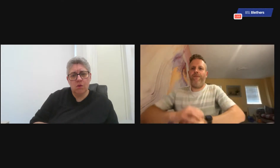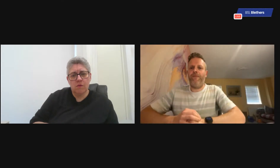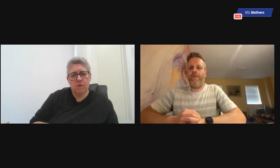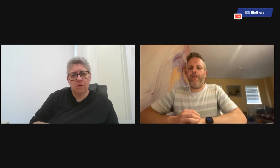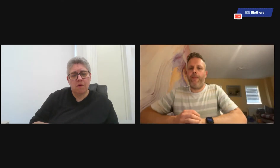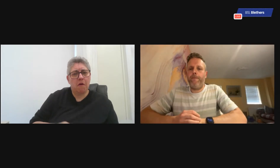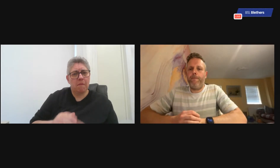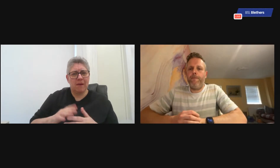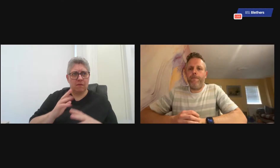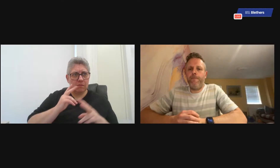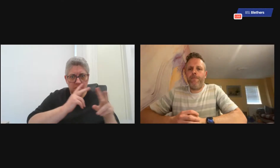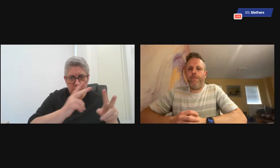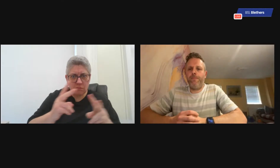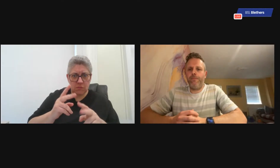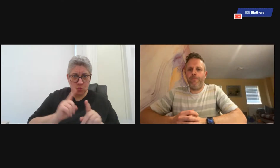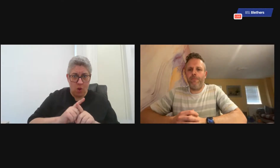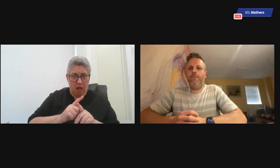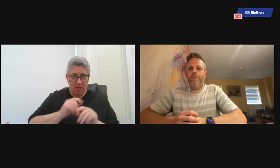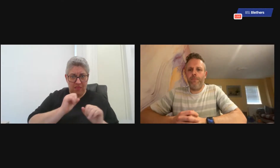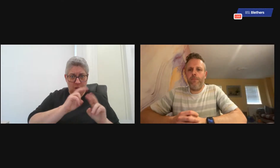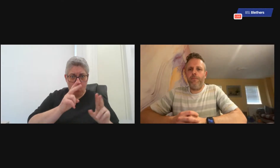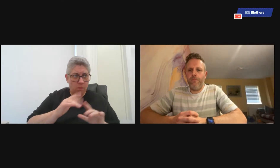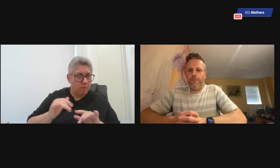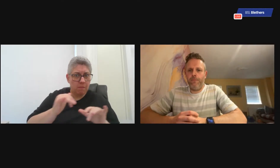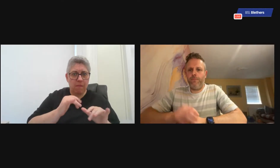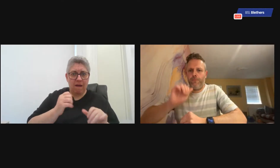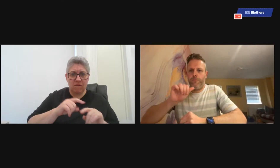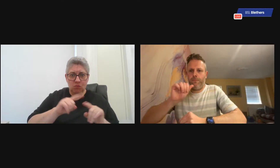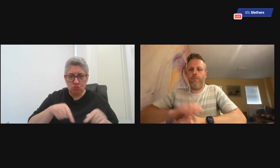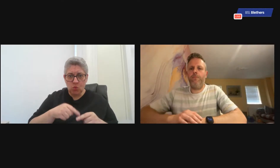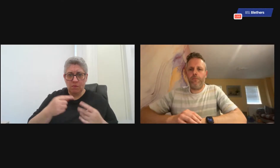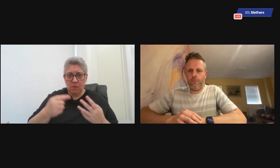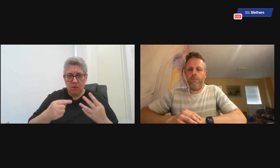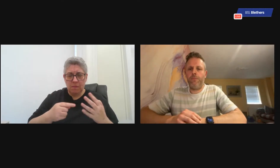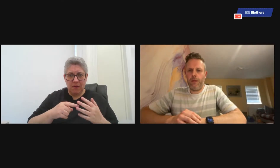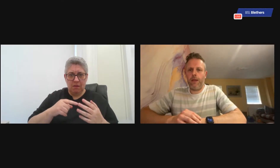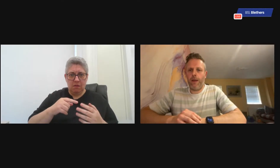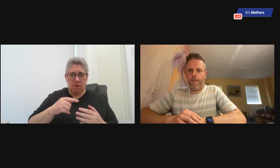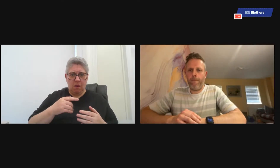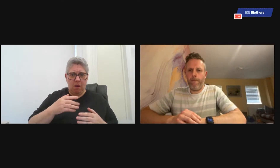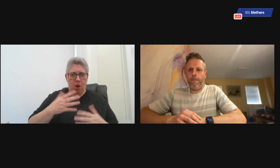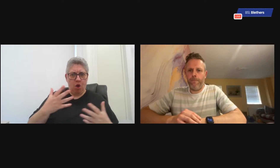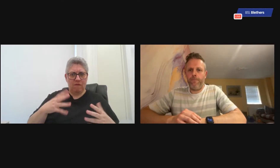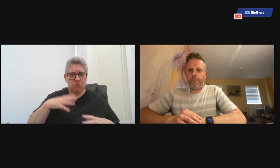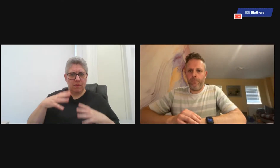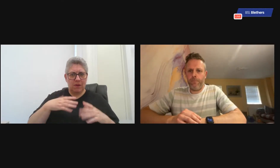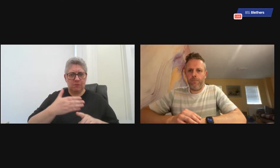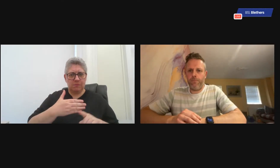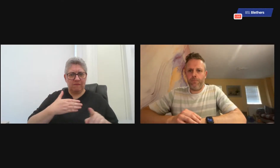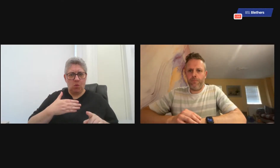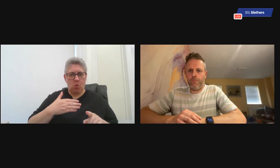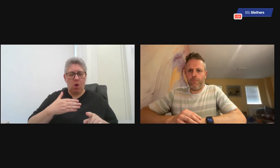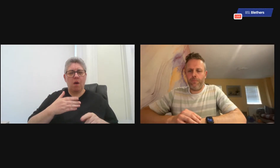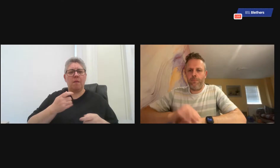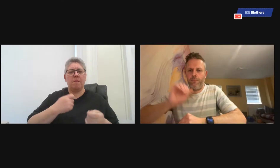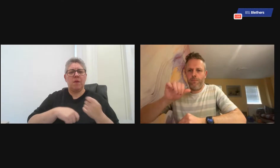worker obviously remains in contact with that person with everything and make sure his approval's been given.